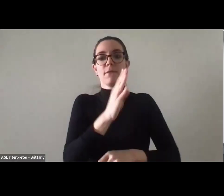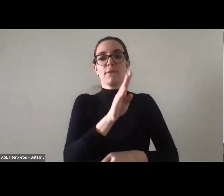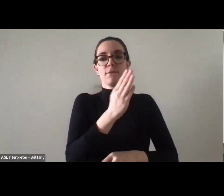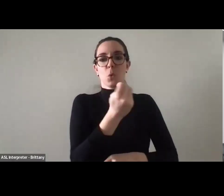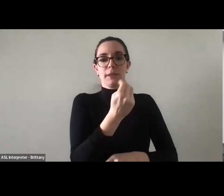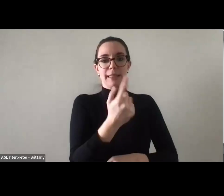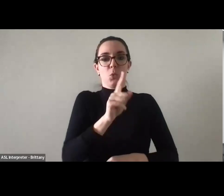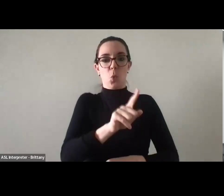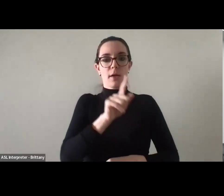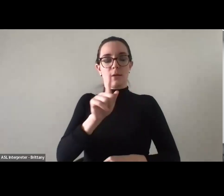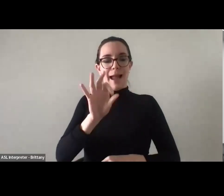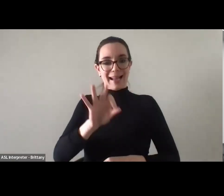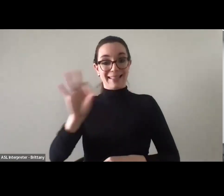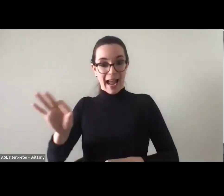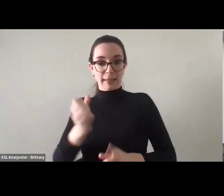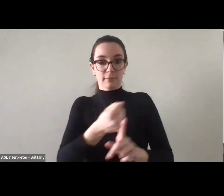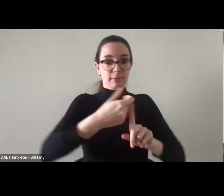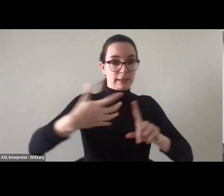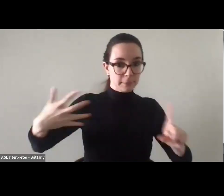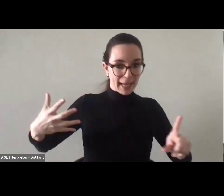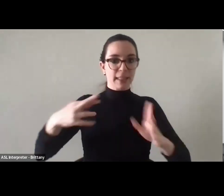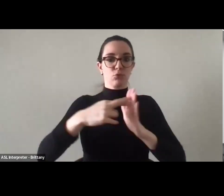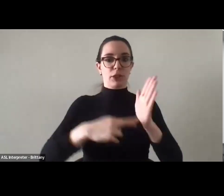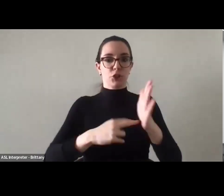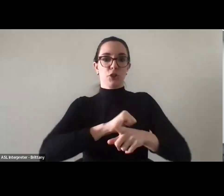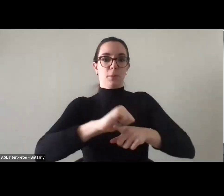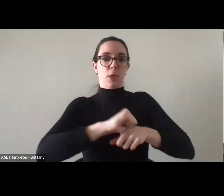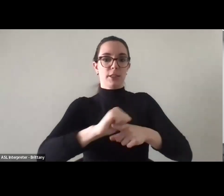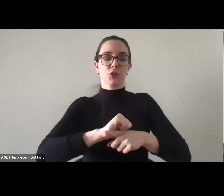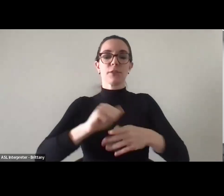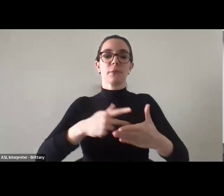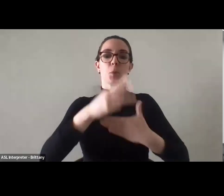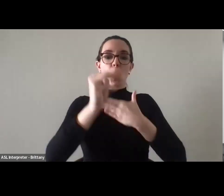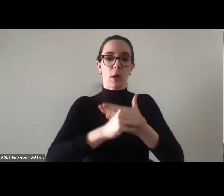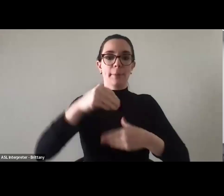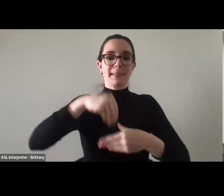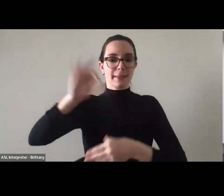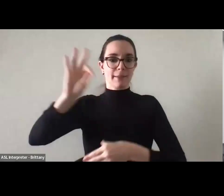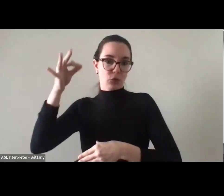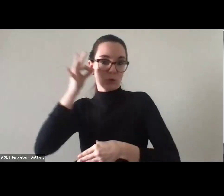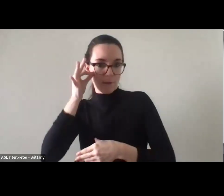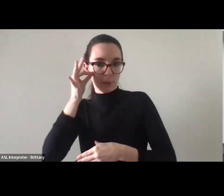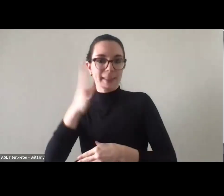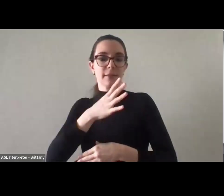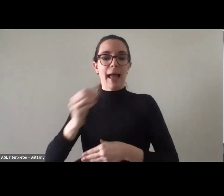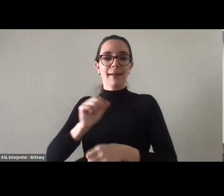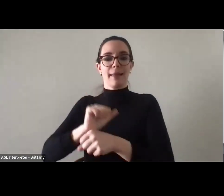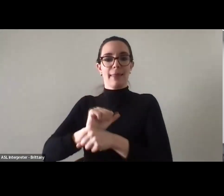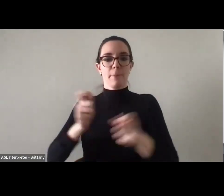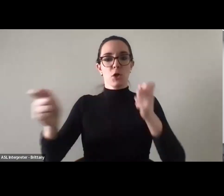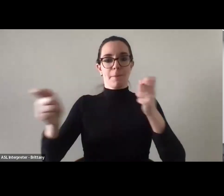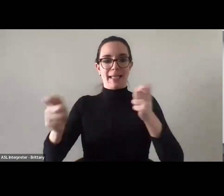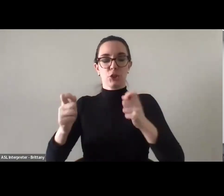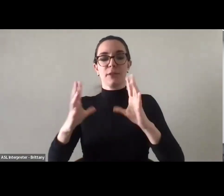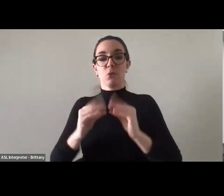registered apprenticeships in industries in the federal government and promoting labor management forums. Likewise, we have also helped support